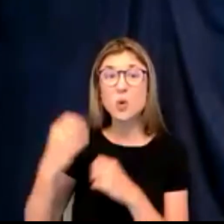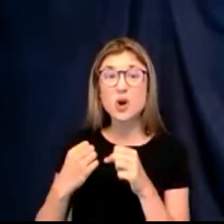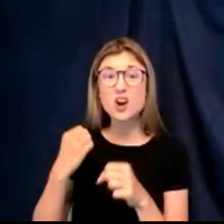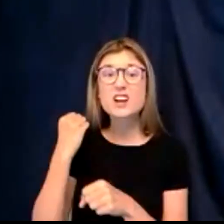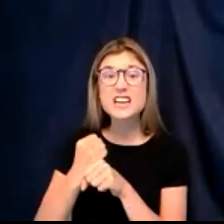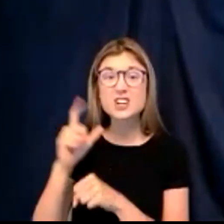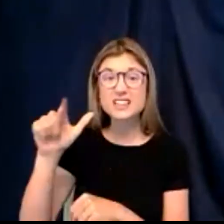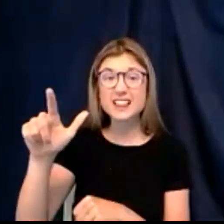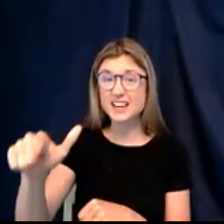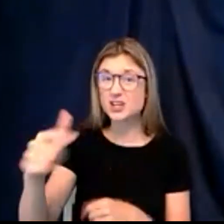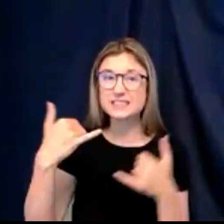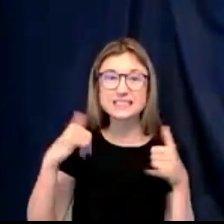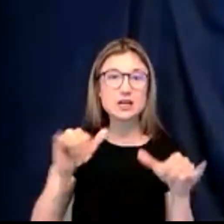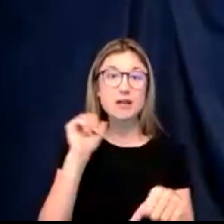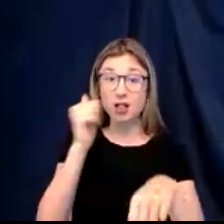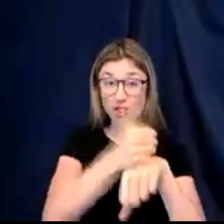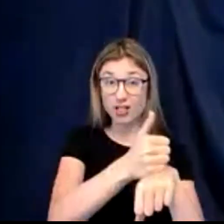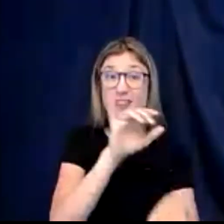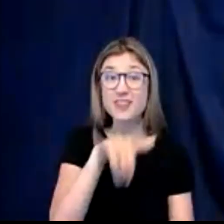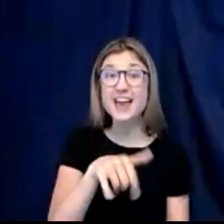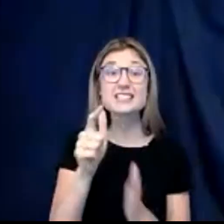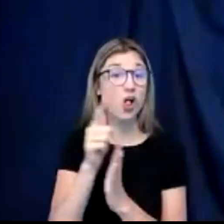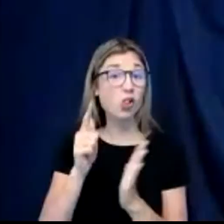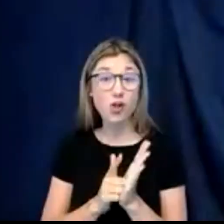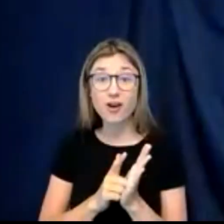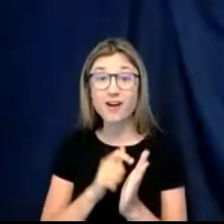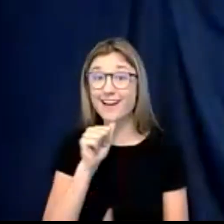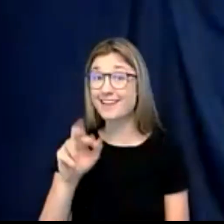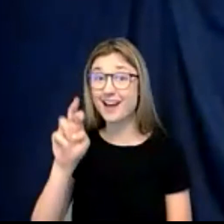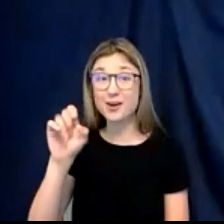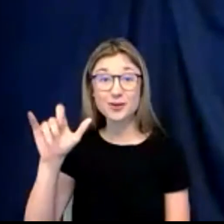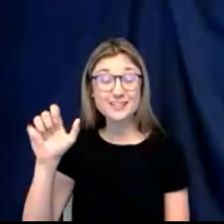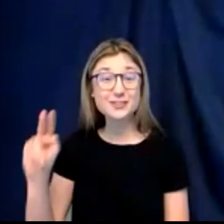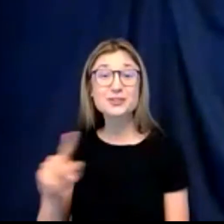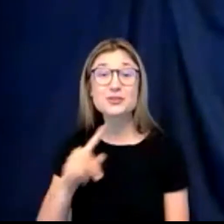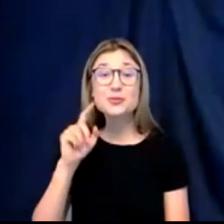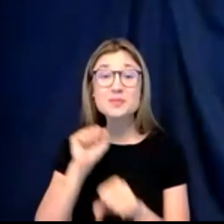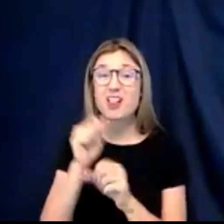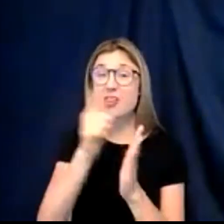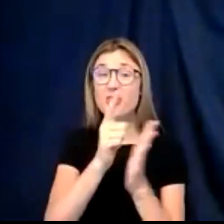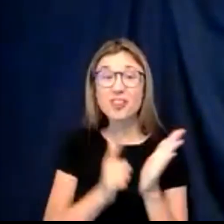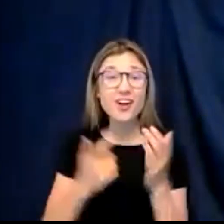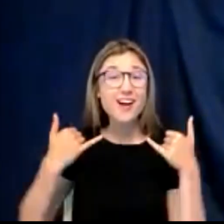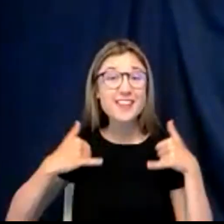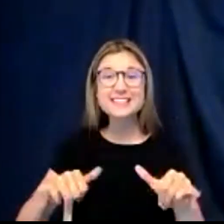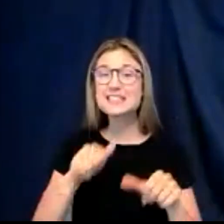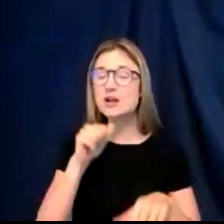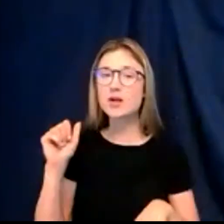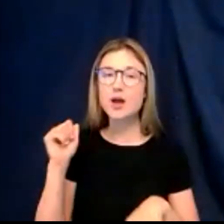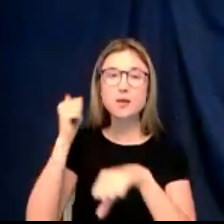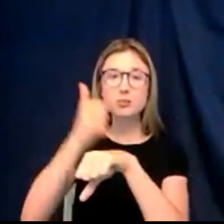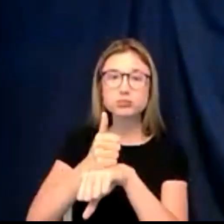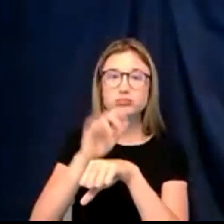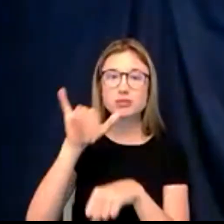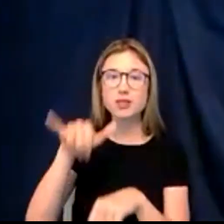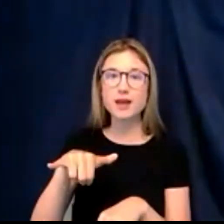law, and it still has not been implemented. And so the Commission for